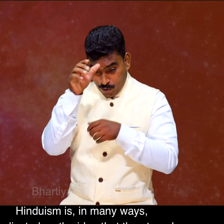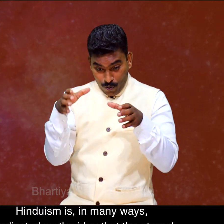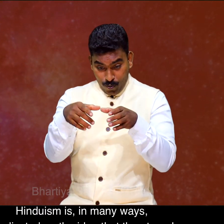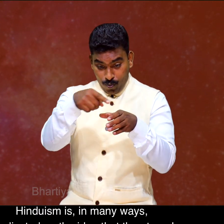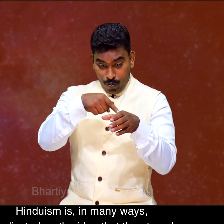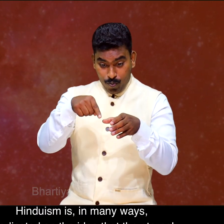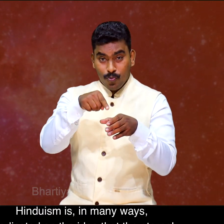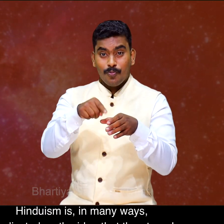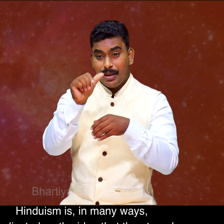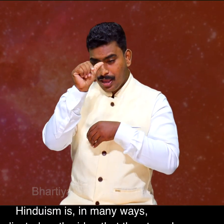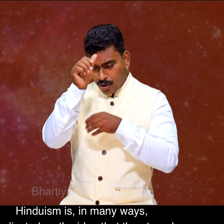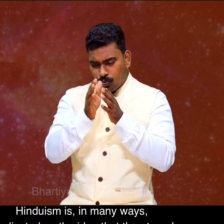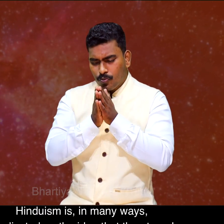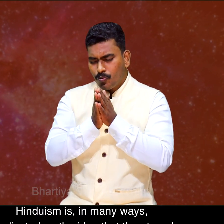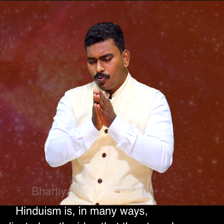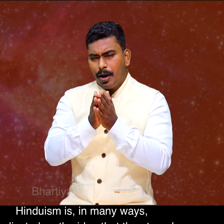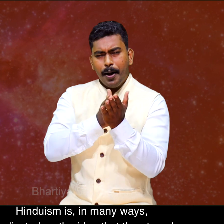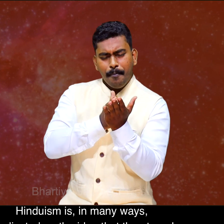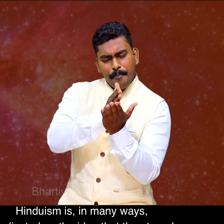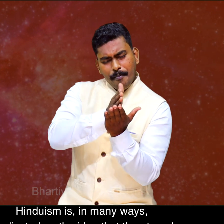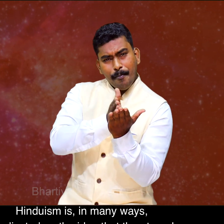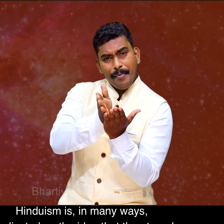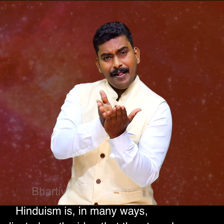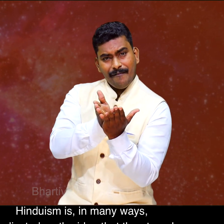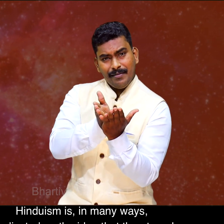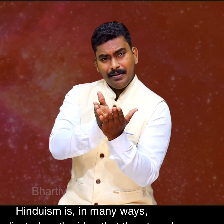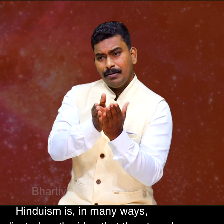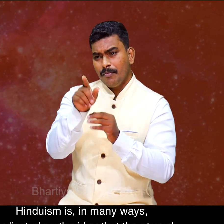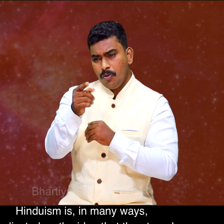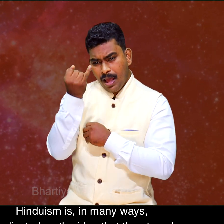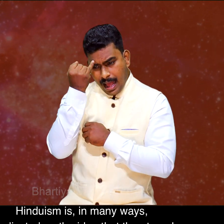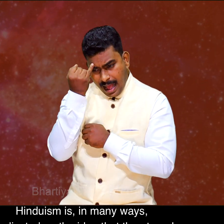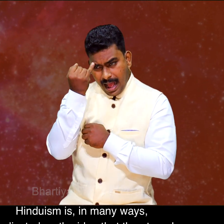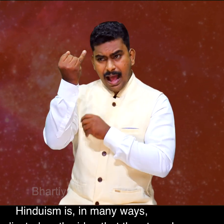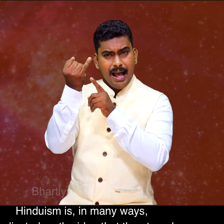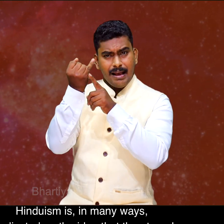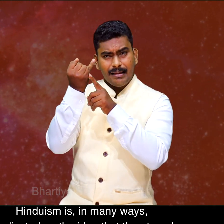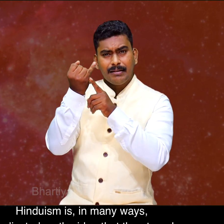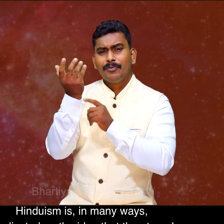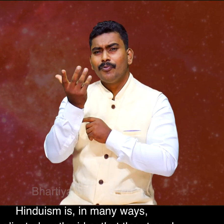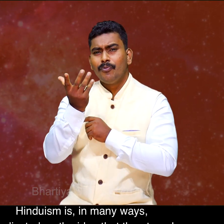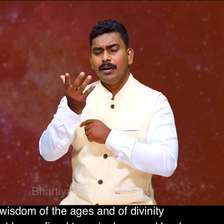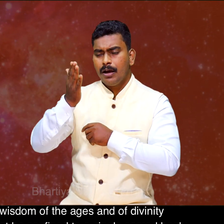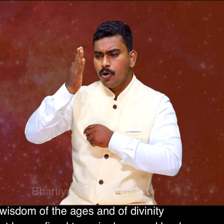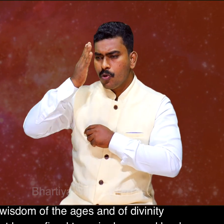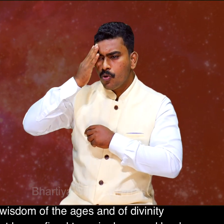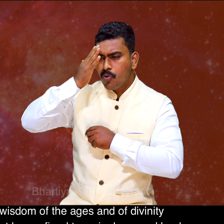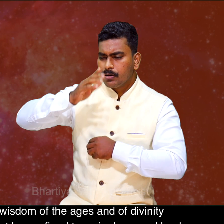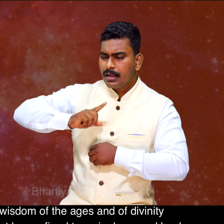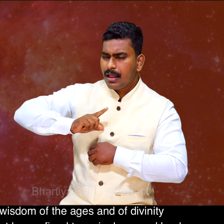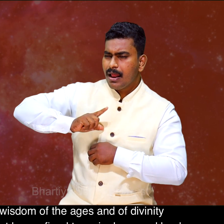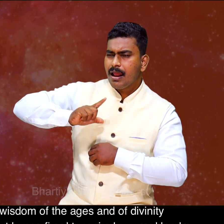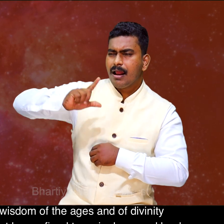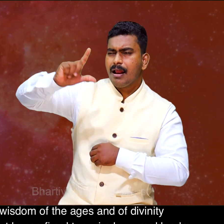Hinduism is, in many ways, predicted on the idea that the eternal